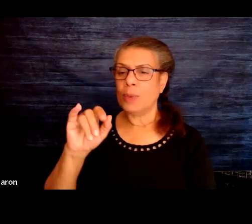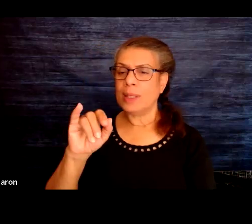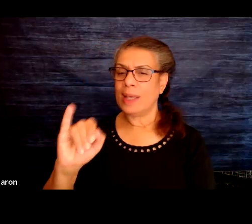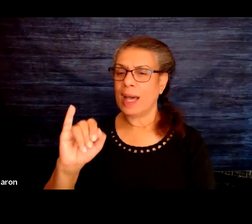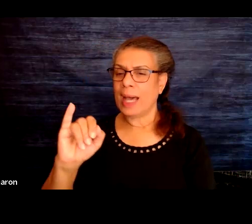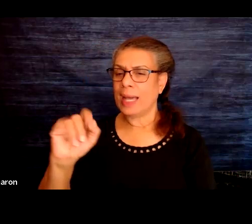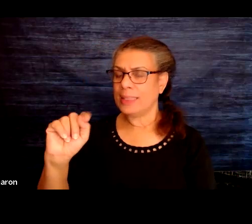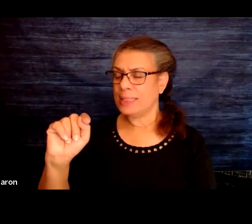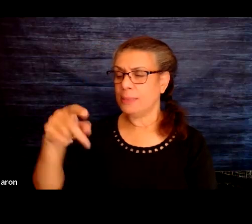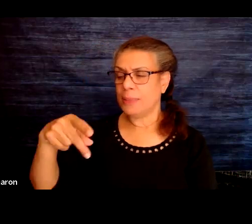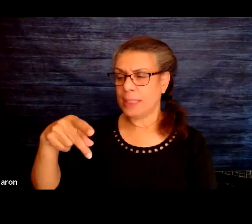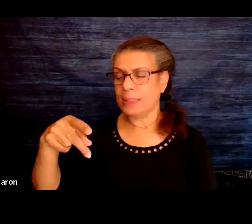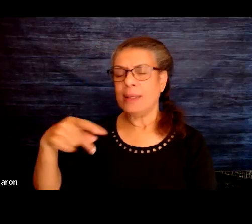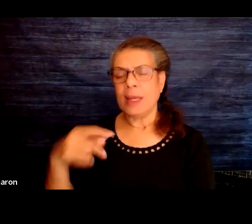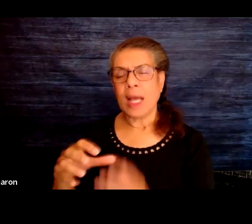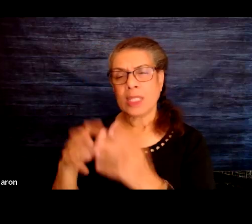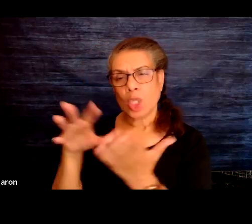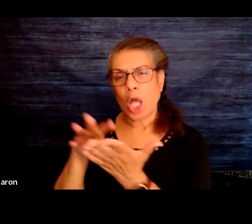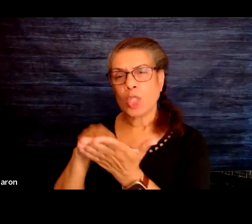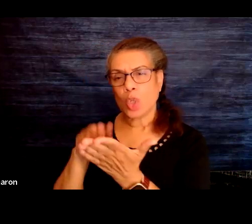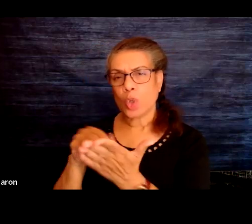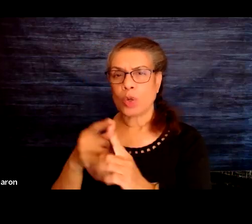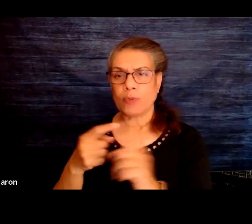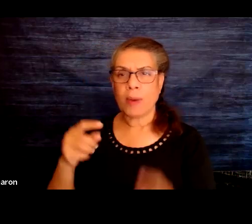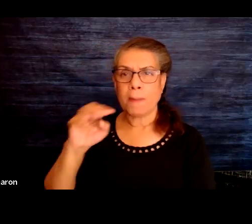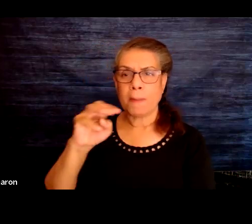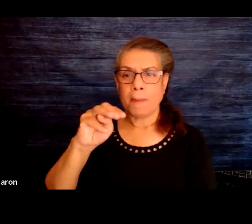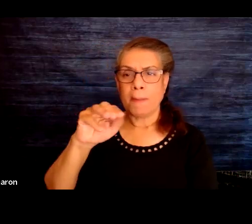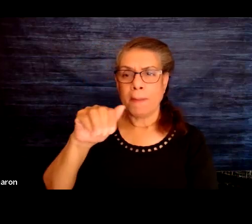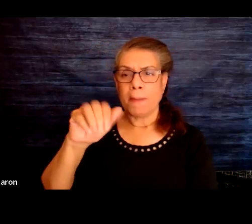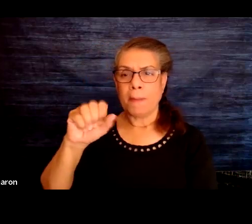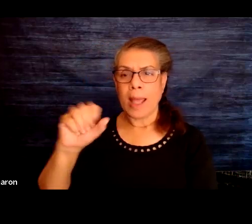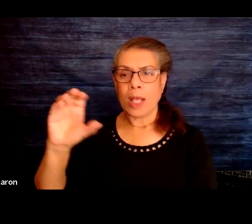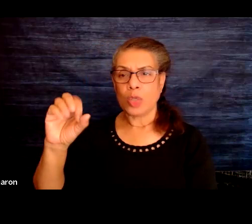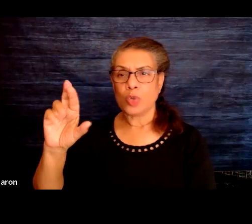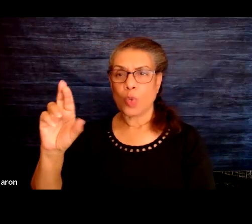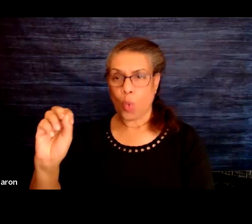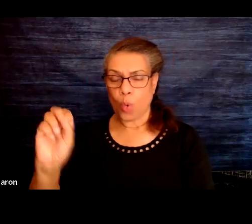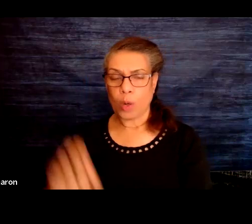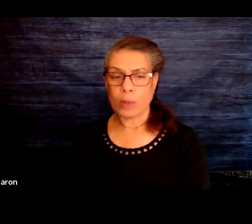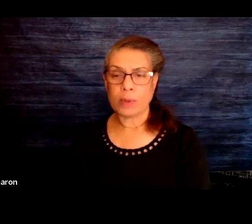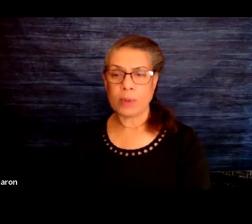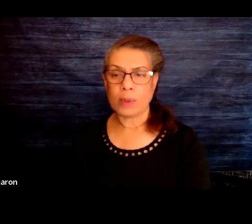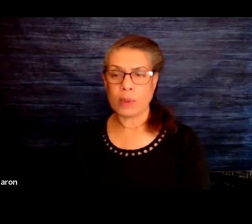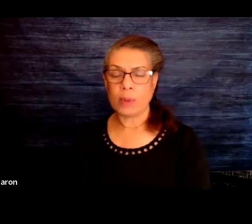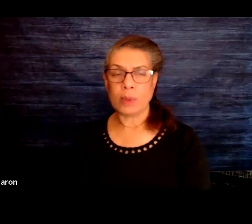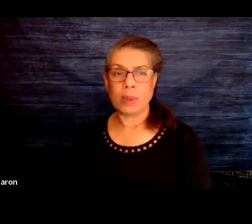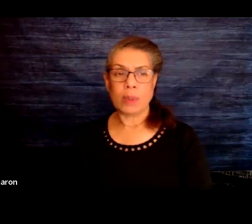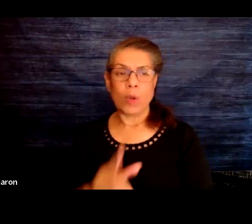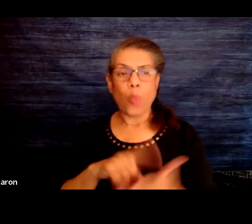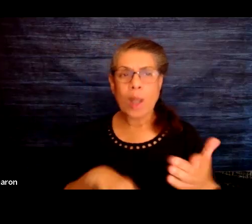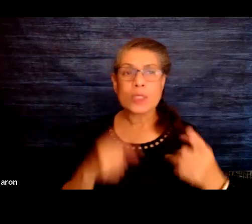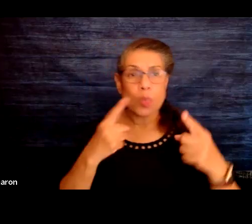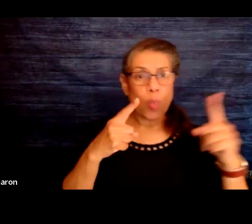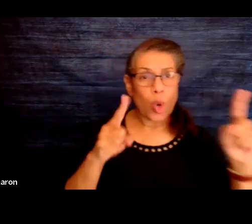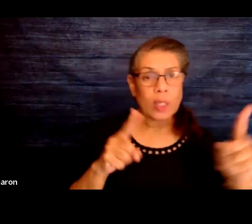in some ways, has a lot to learn from the mass core implementation, which is, when we look at it, what is working well, what's not